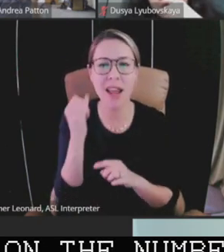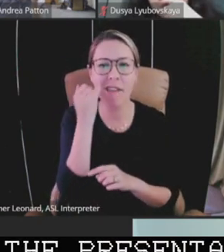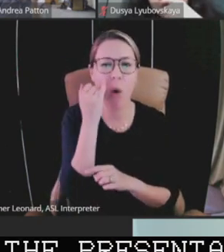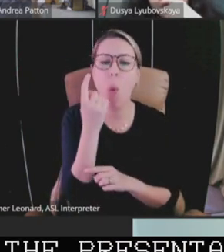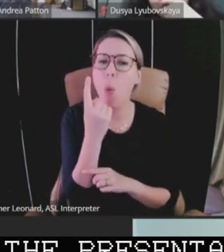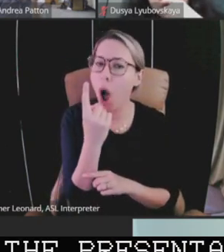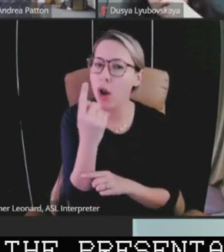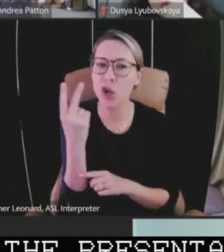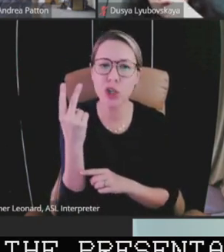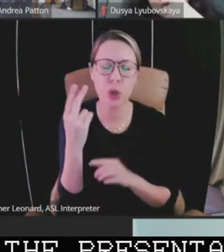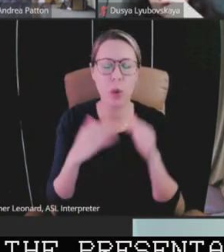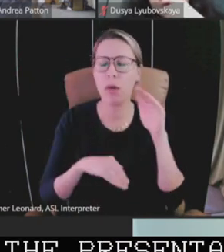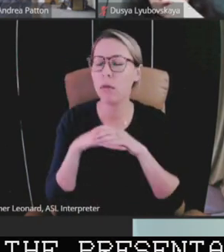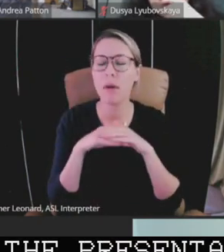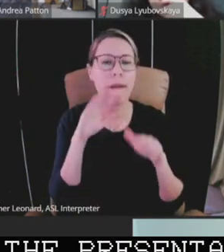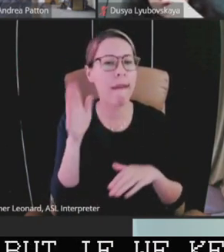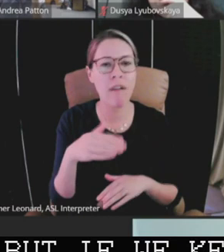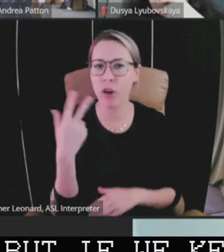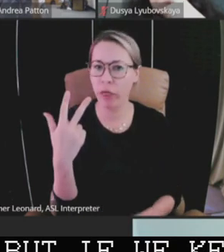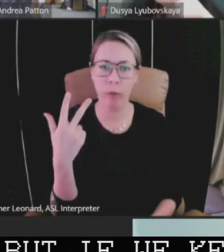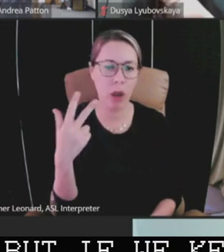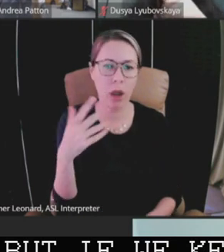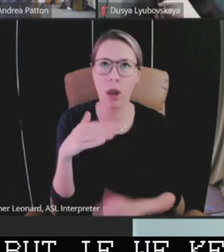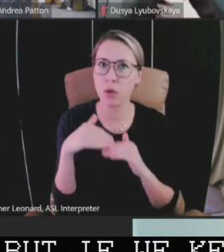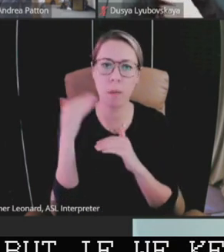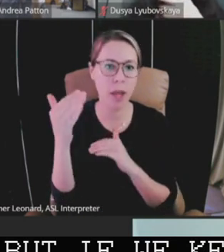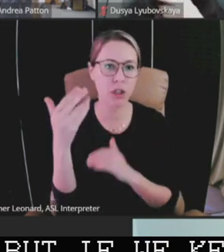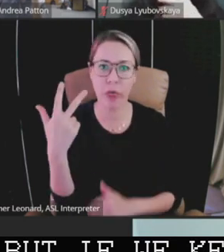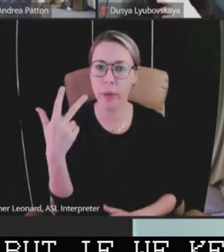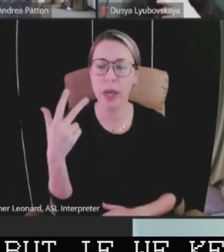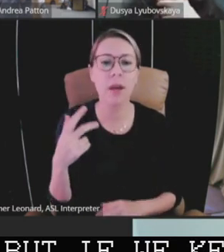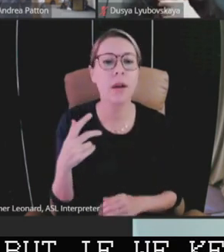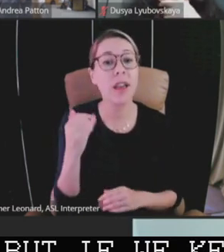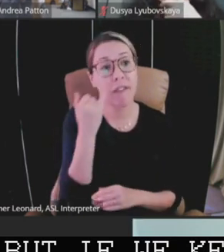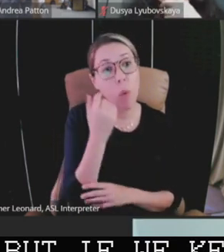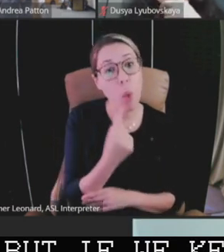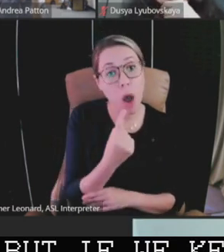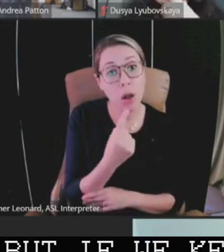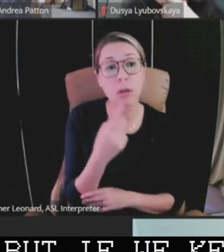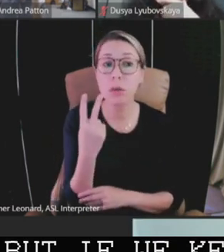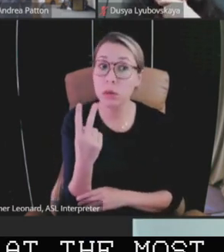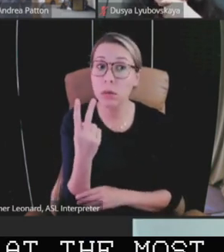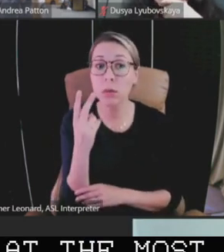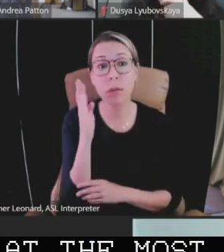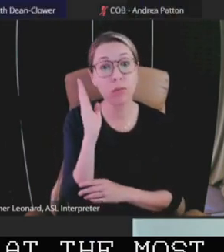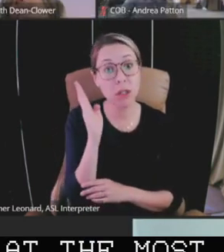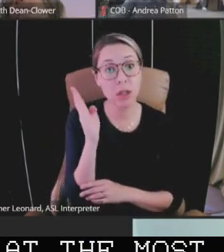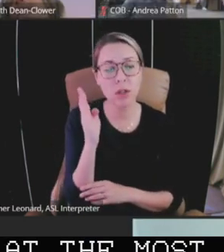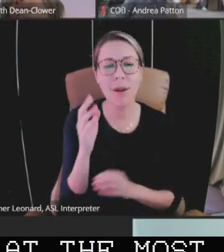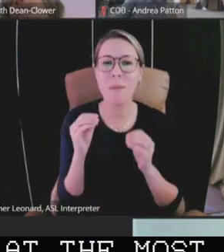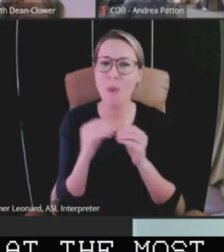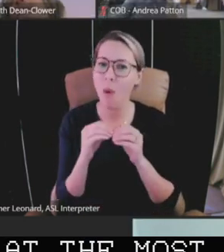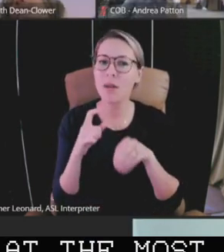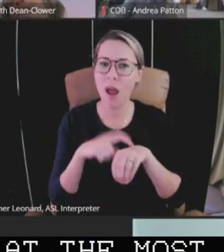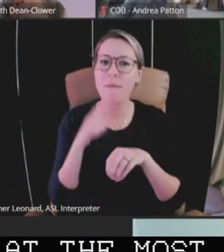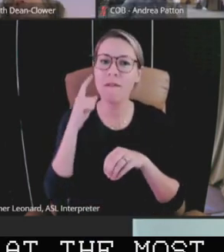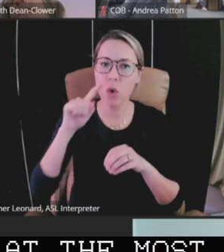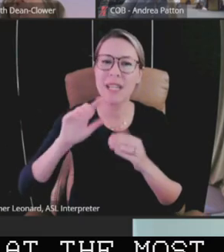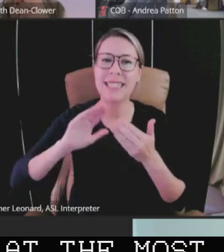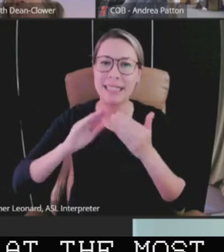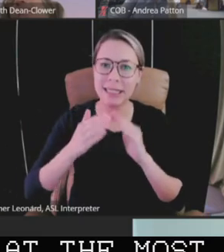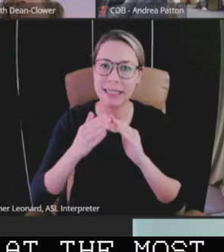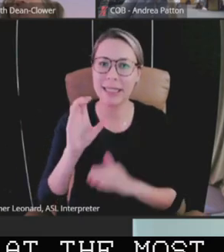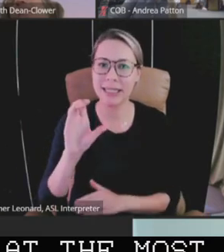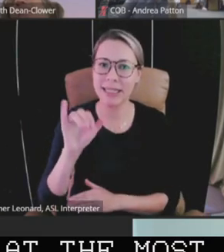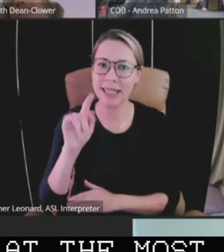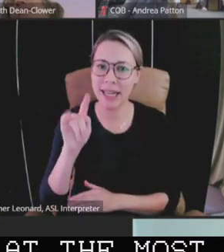most, never three, we can have more time to do city business. I agree with you